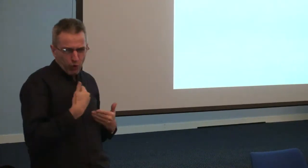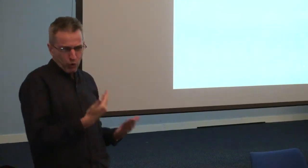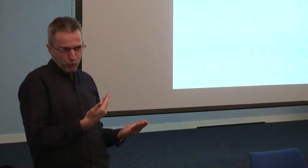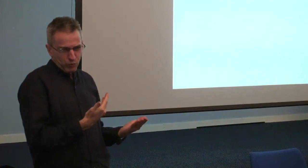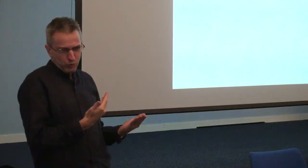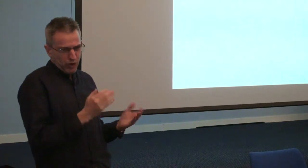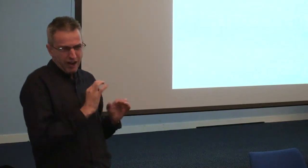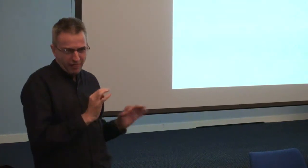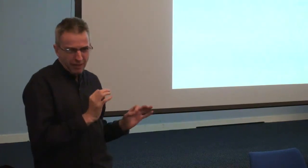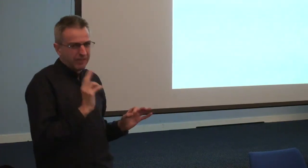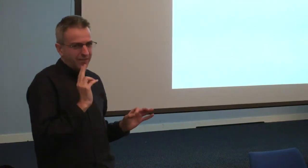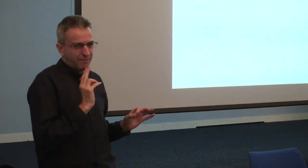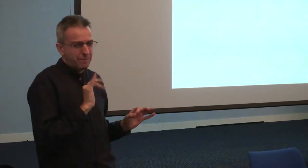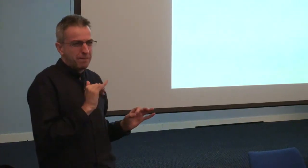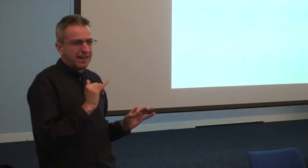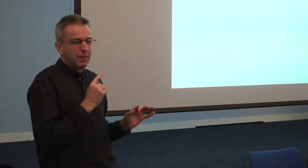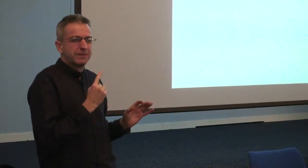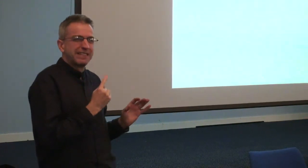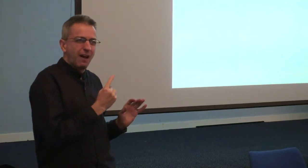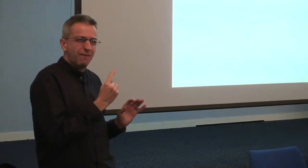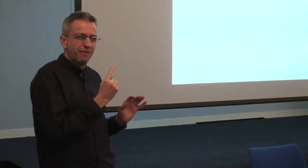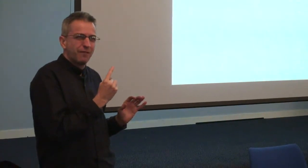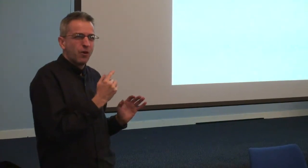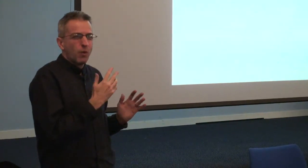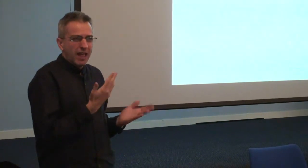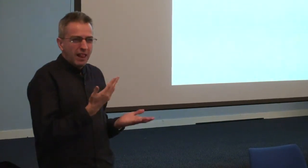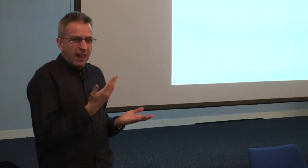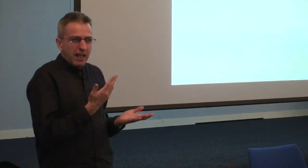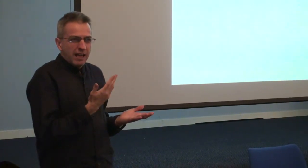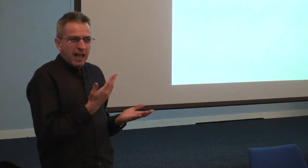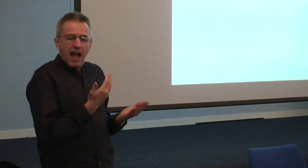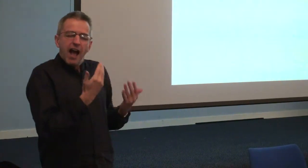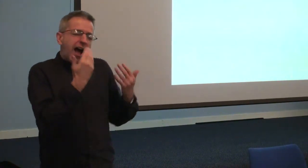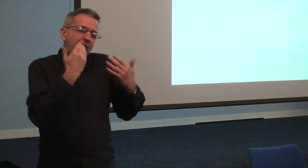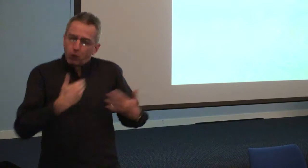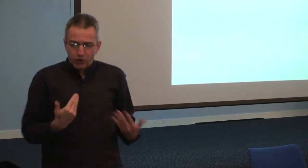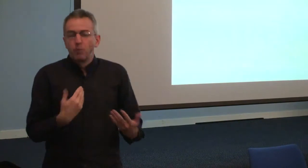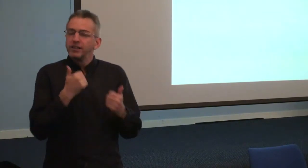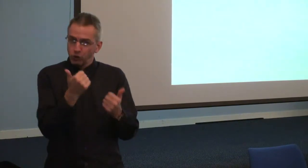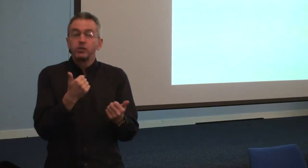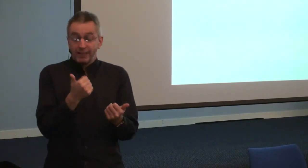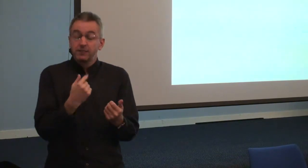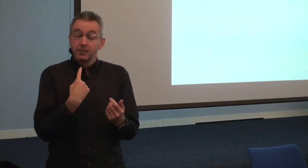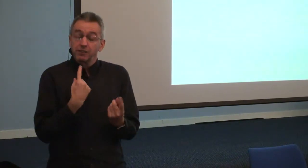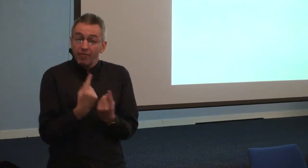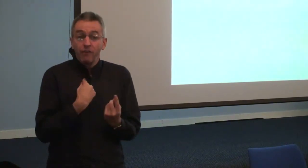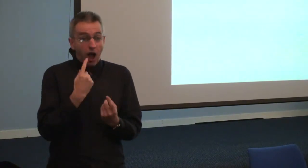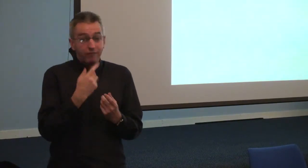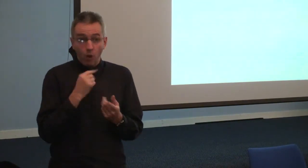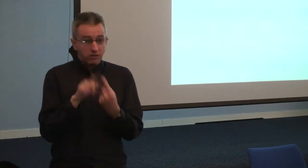understood deafness and deaf culture if it was somebody who genuinely knew nothing about deaf community and culture. I think it might have been more